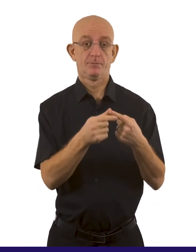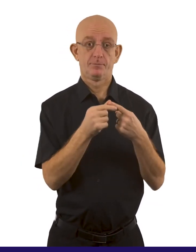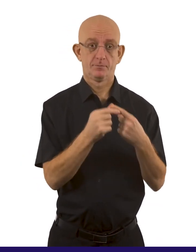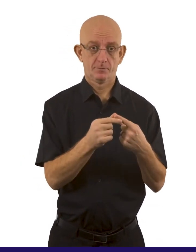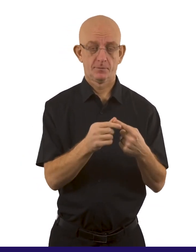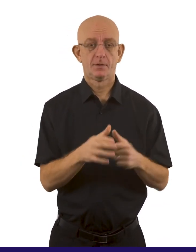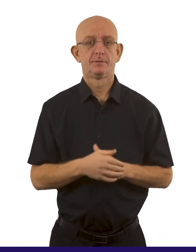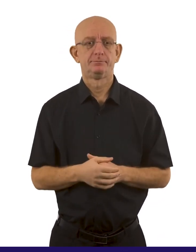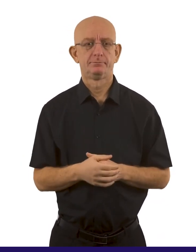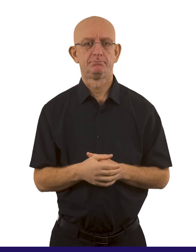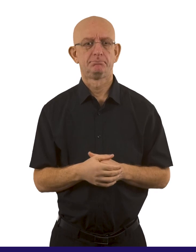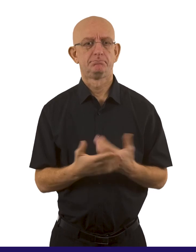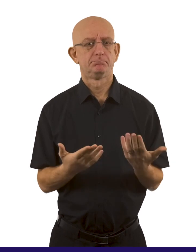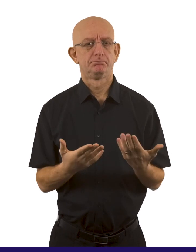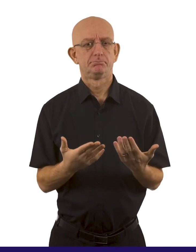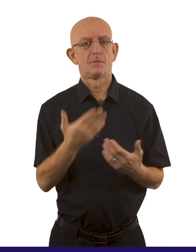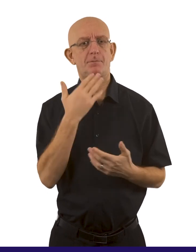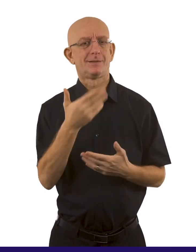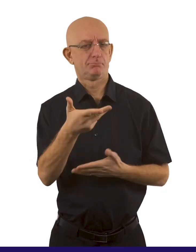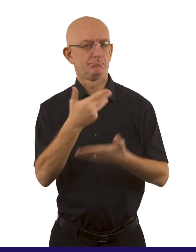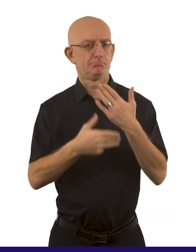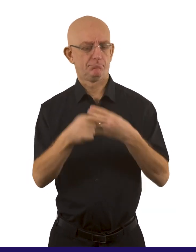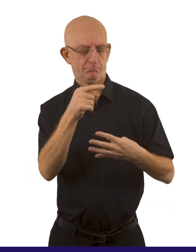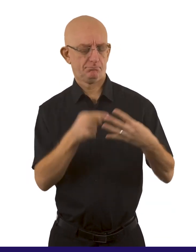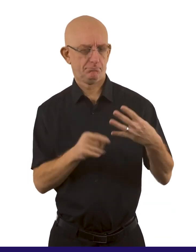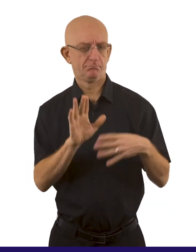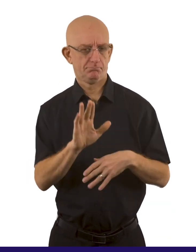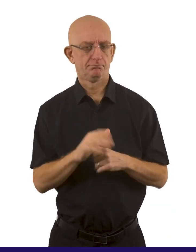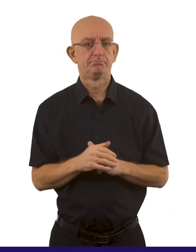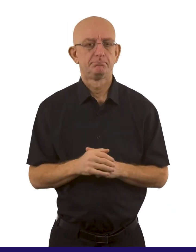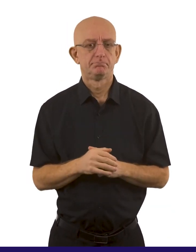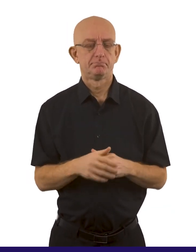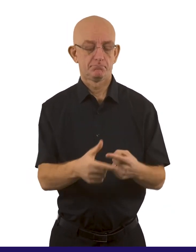Question 22. Please rate your responses to the statements below.